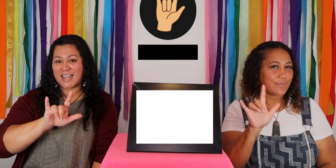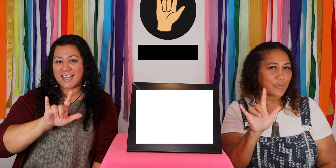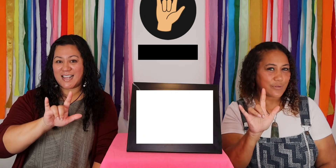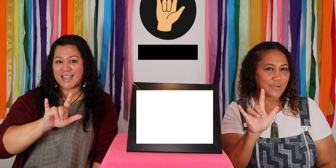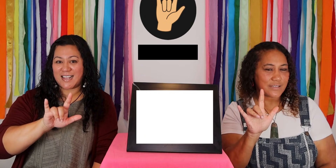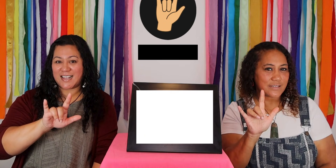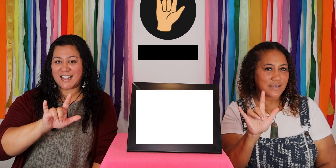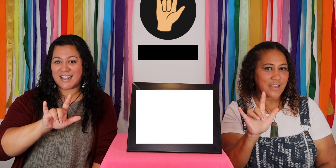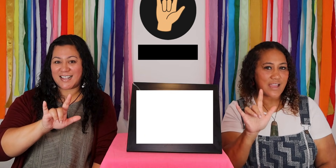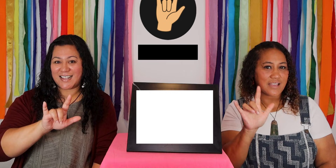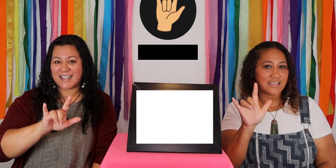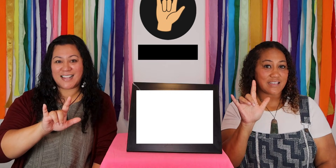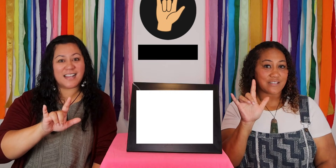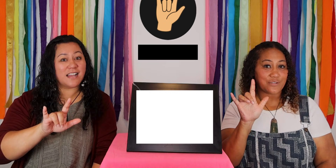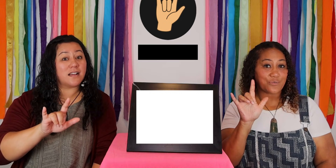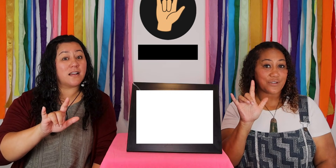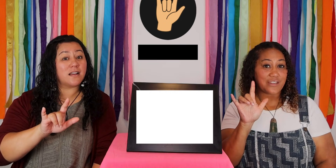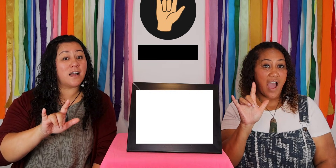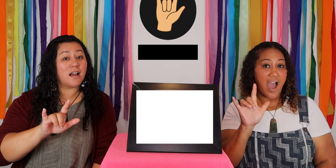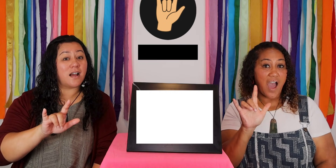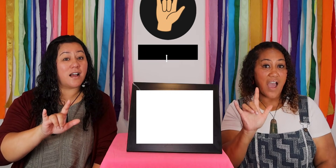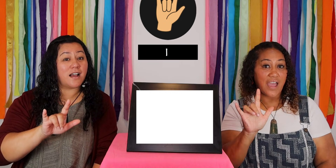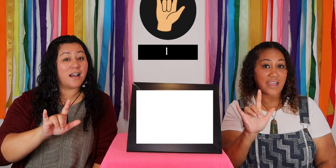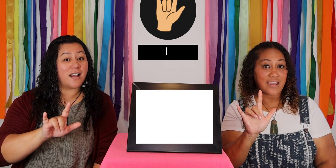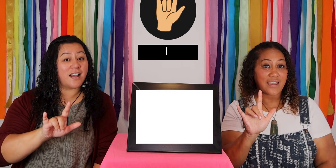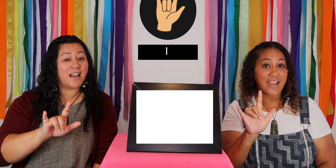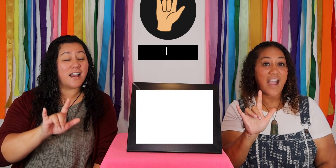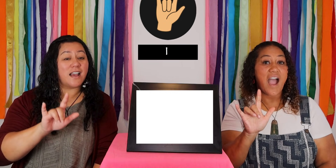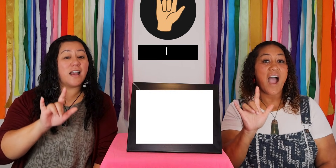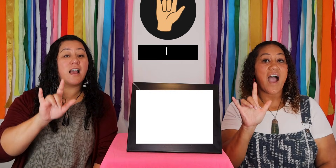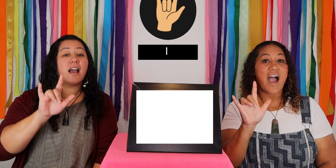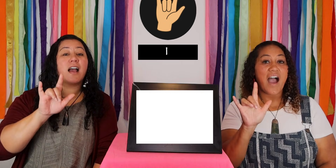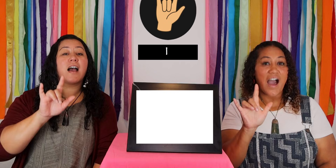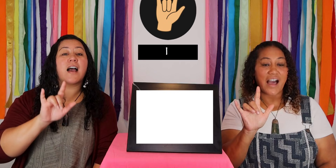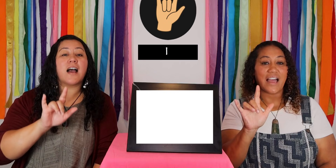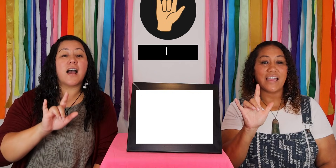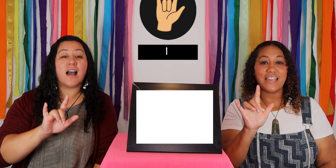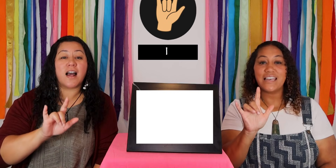Do you remember what it was? It starts with the word I